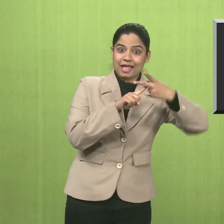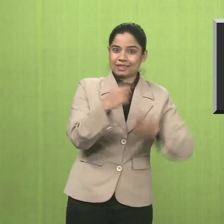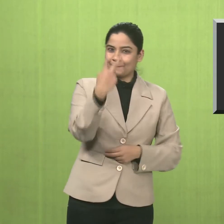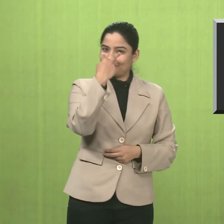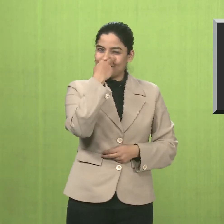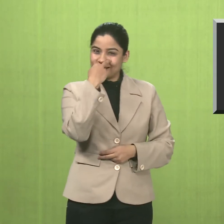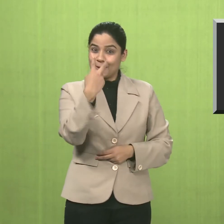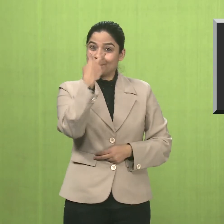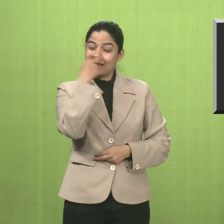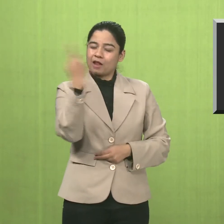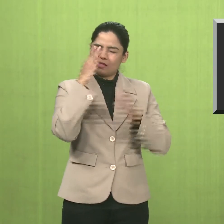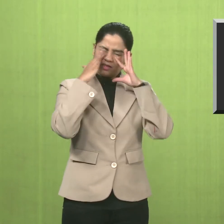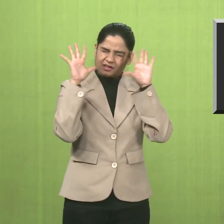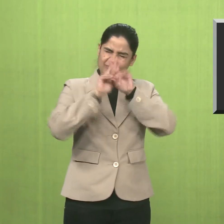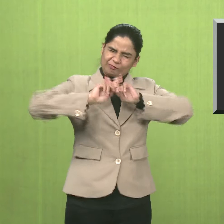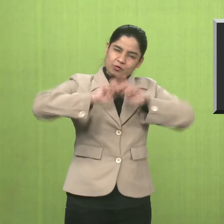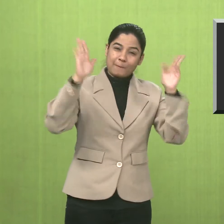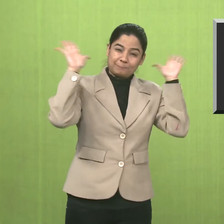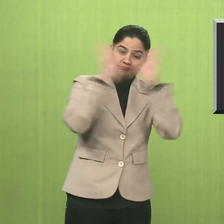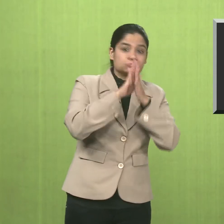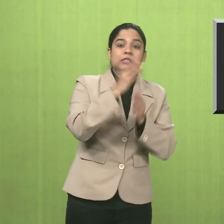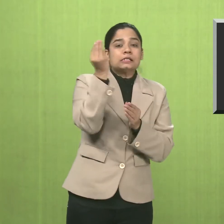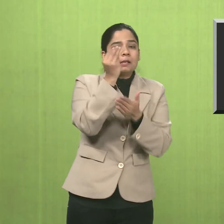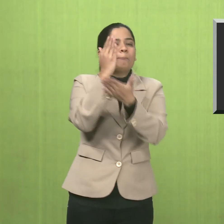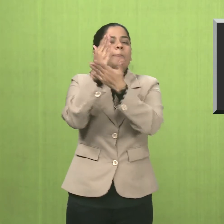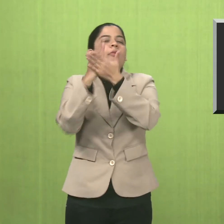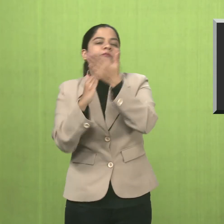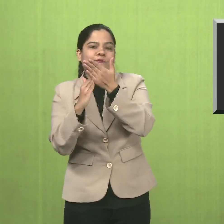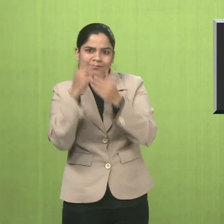Second is blind or partially blind or low vision.